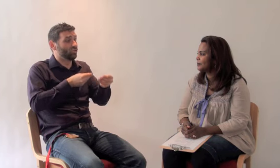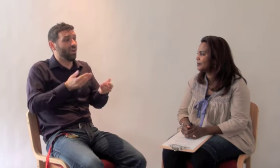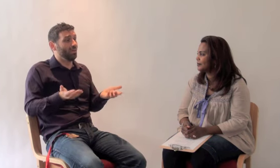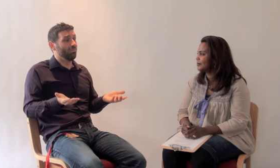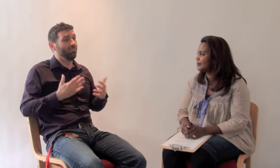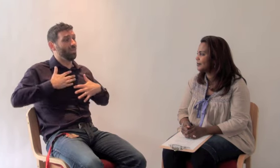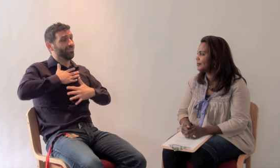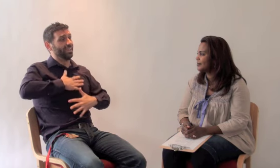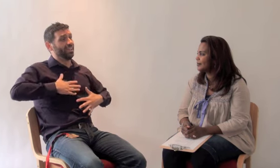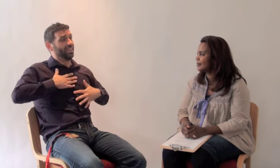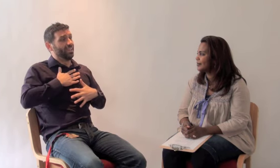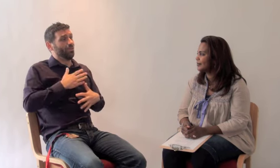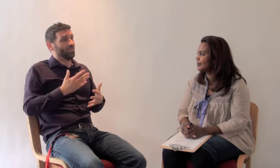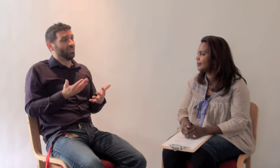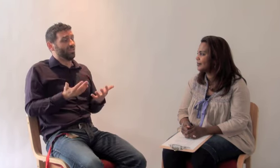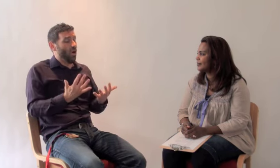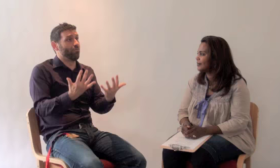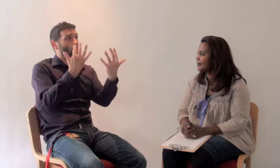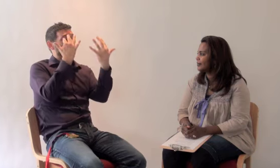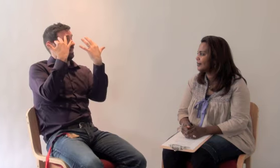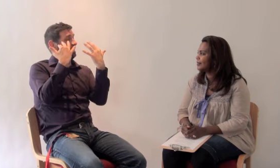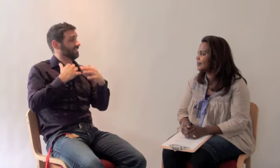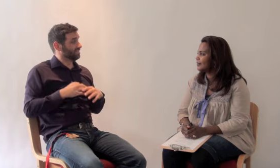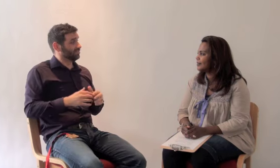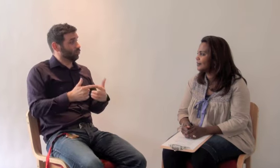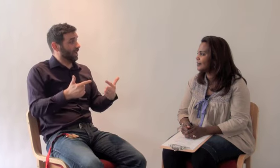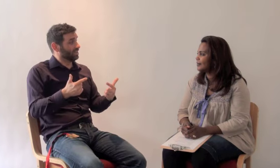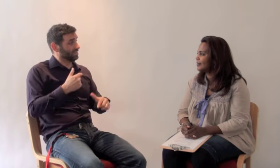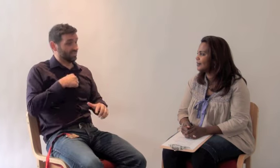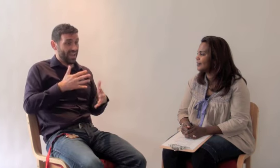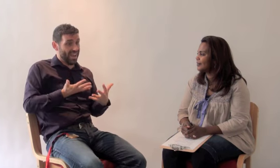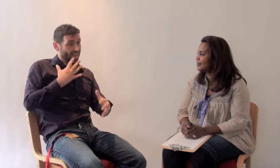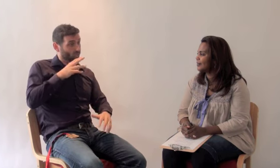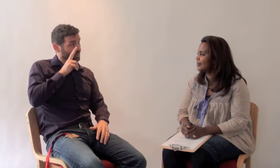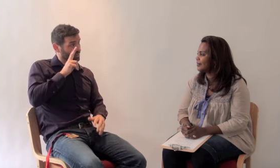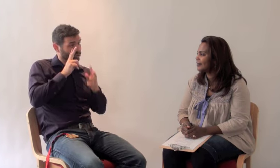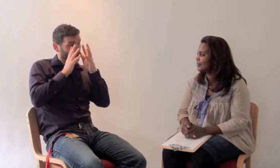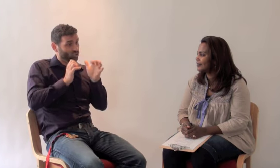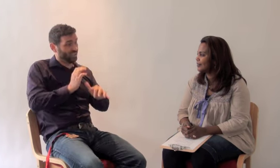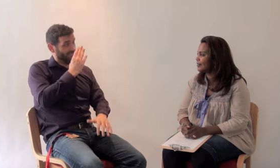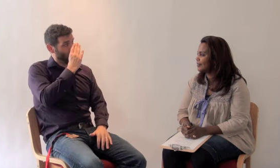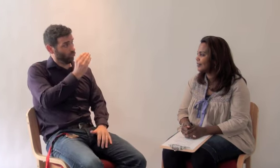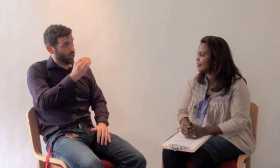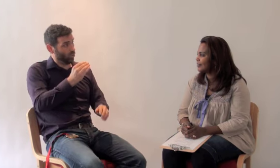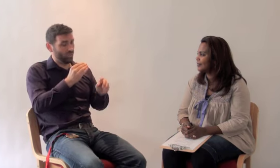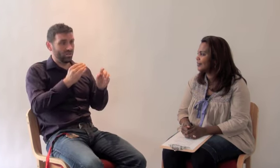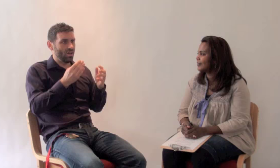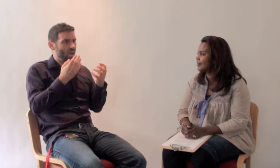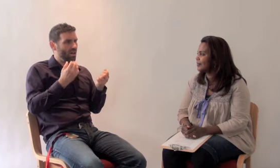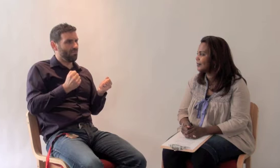it's difficult to describe, but it was quite emotional. It was really overwhelming. It was a bit too much for me. If you